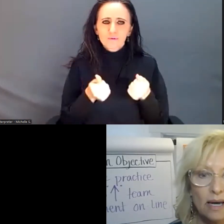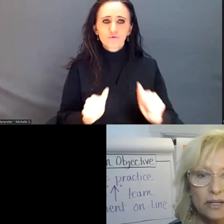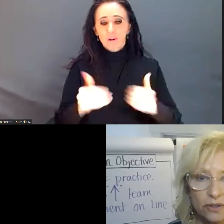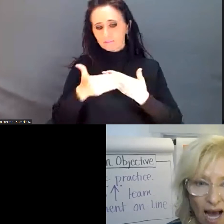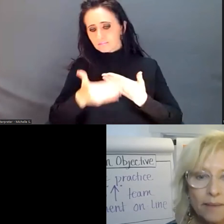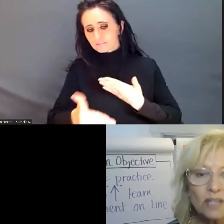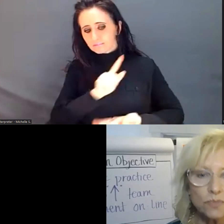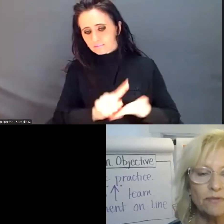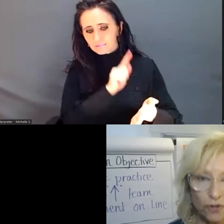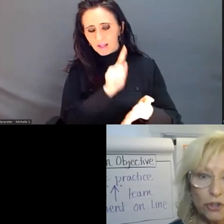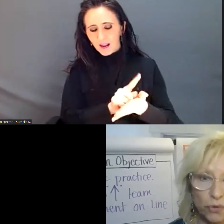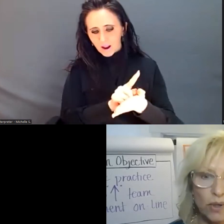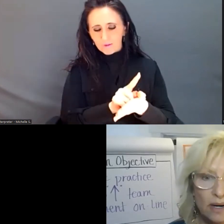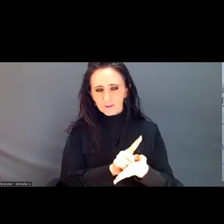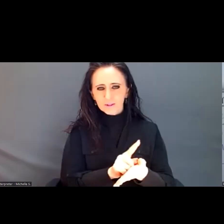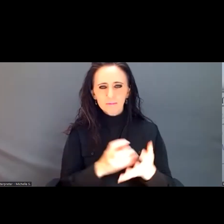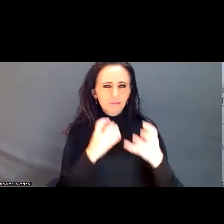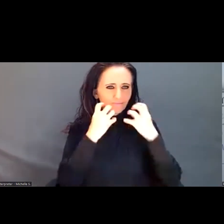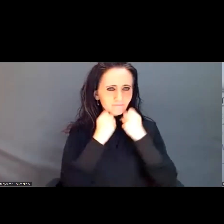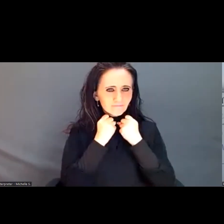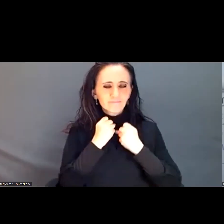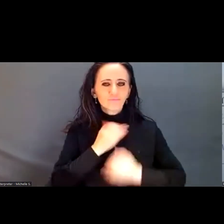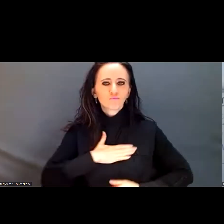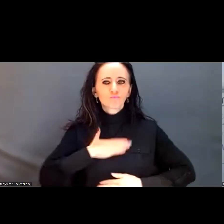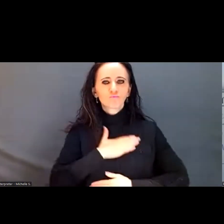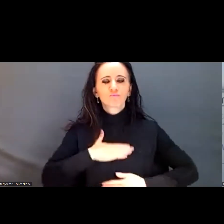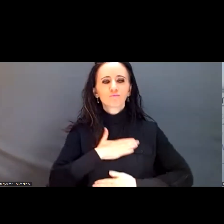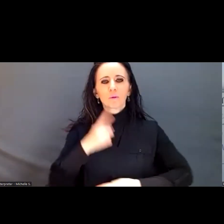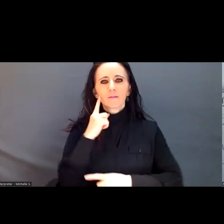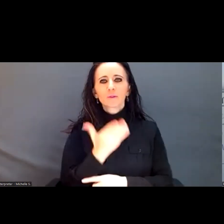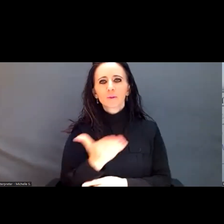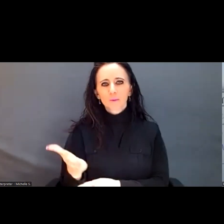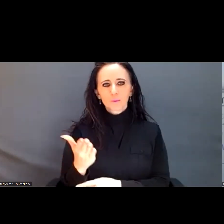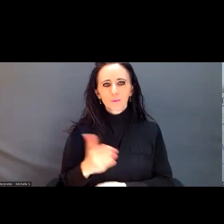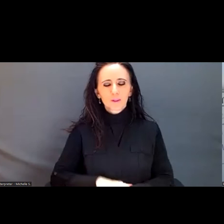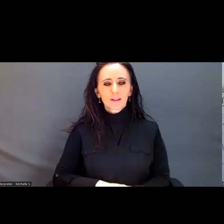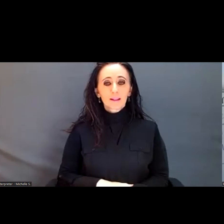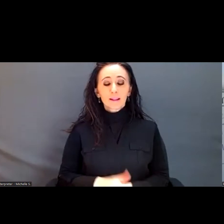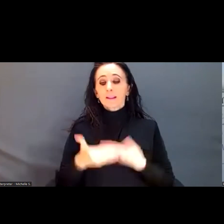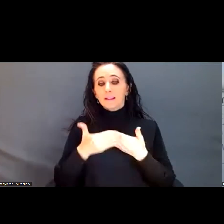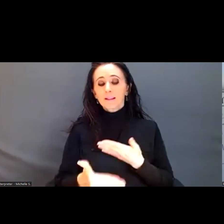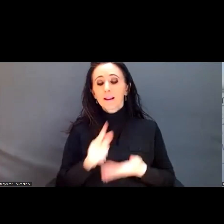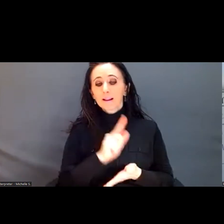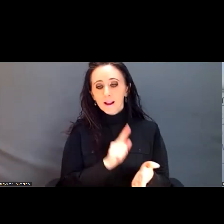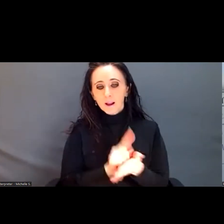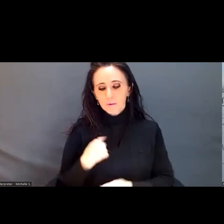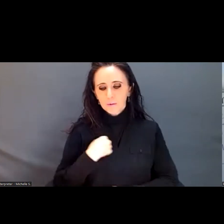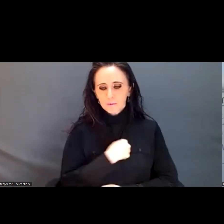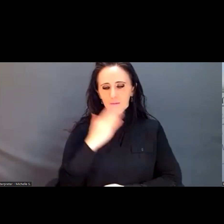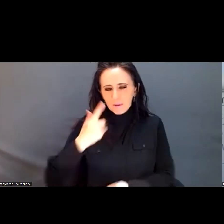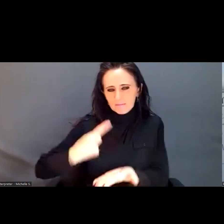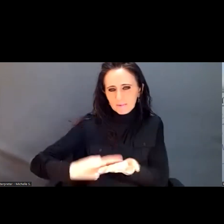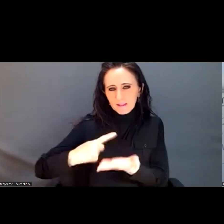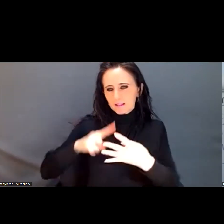hour time well spent for you. Over the next hour, we're going to look at tools that,